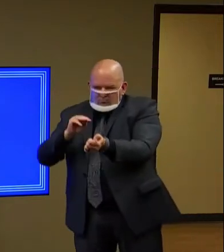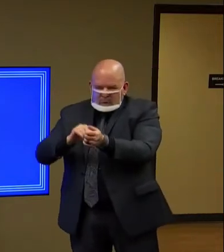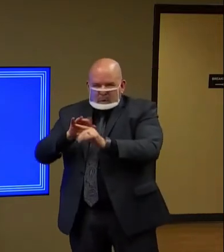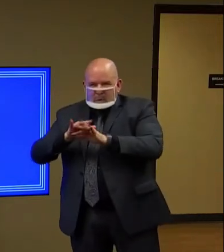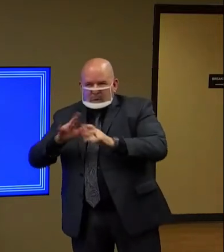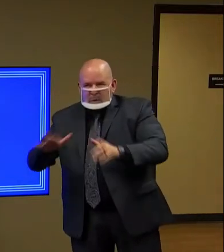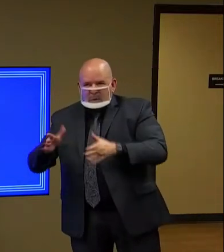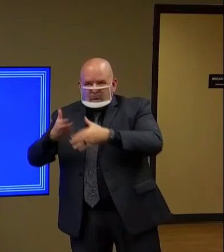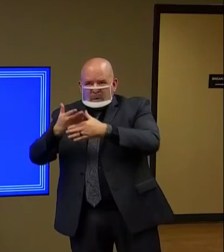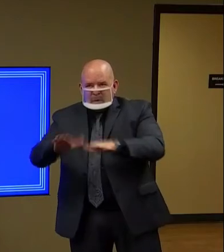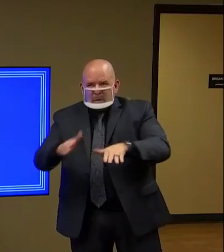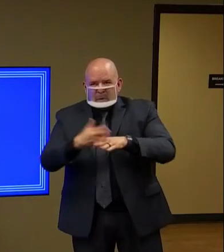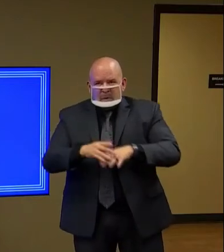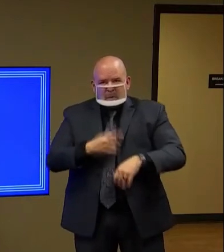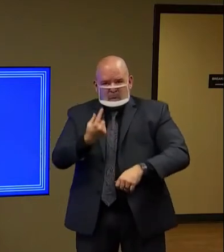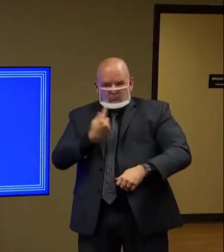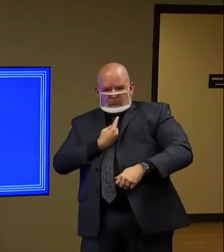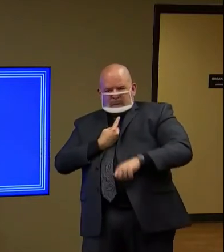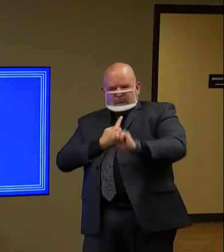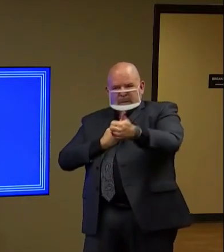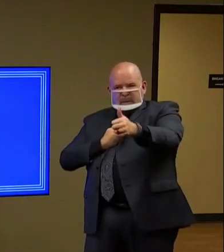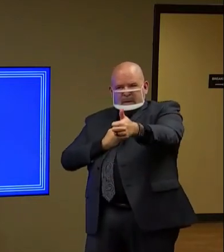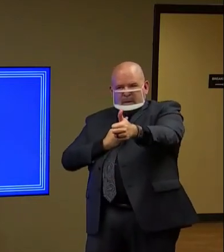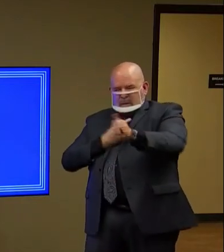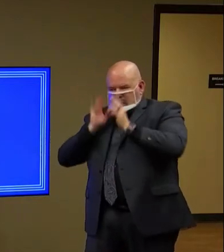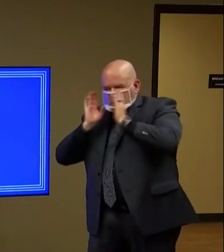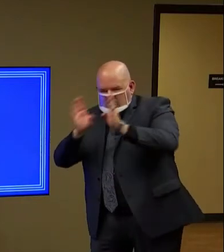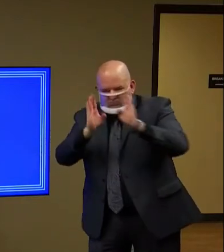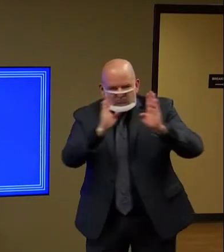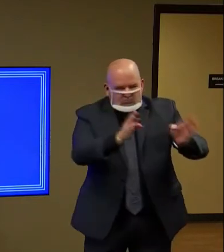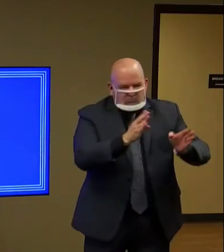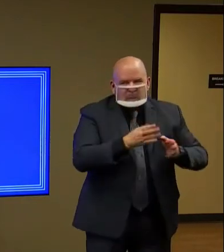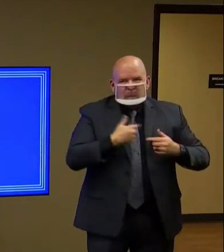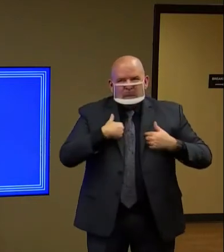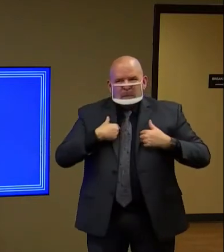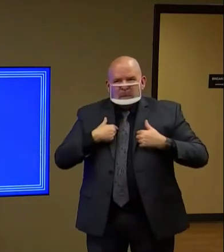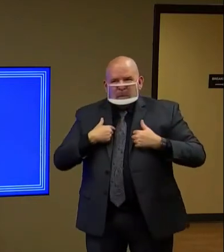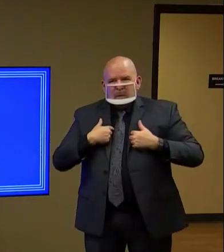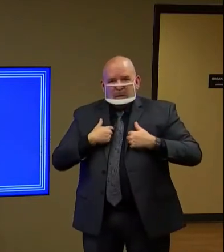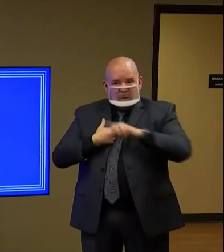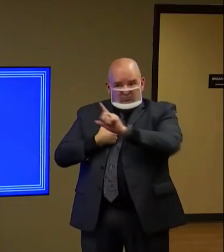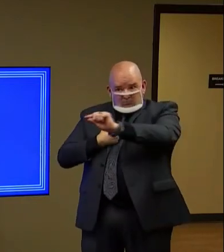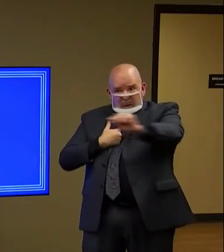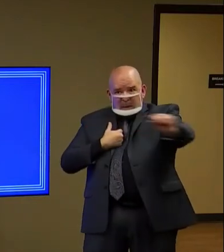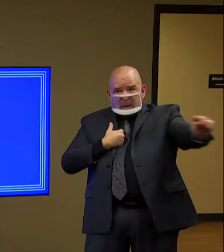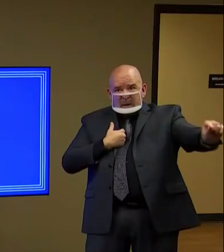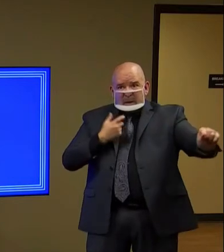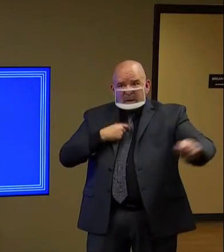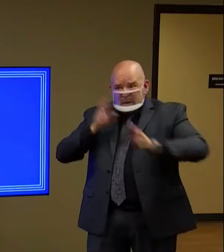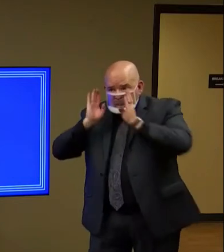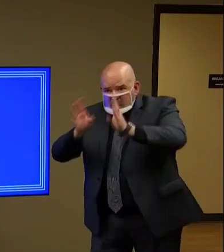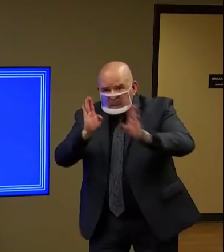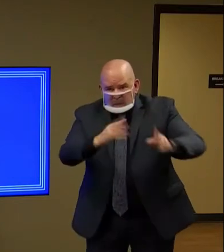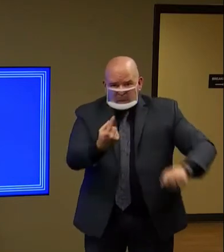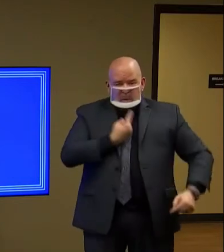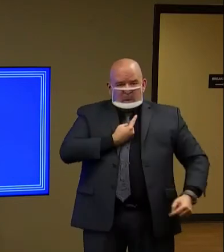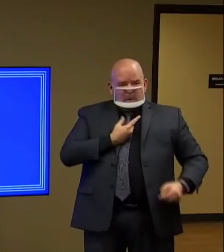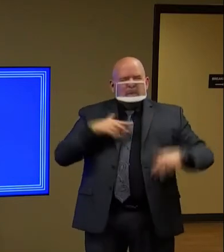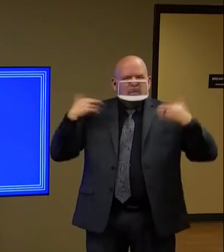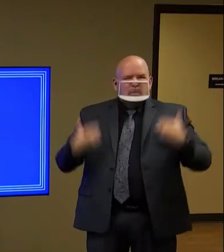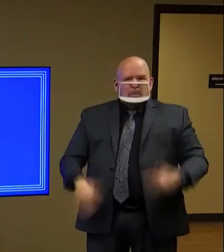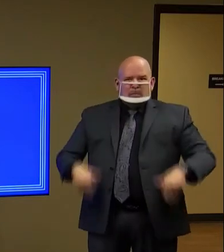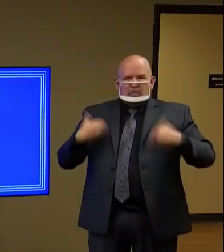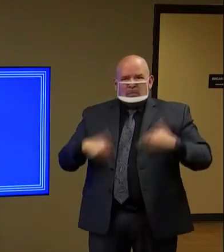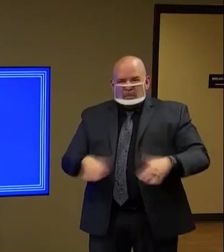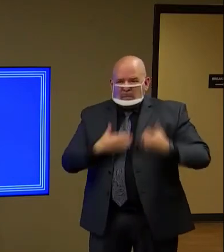it's not just about getting a bed or a ventilator. It's about the human beings that are required to be around-the-clock